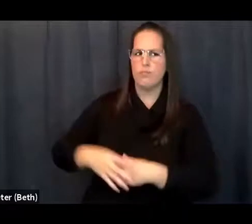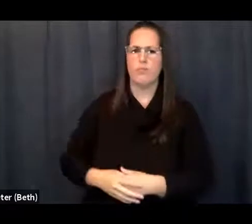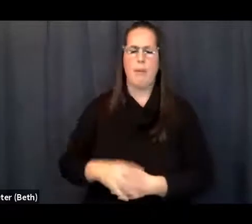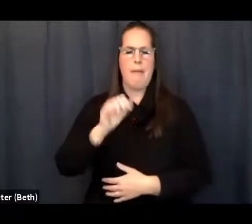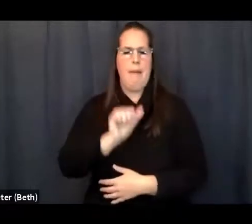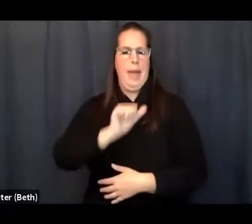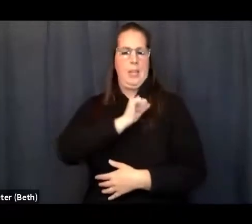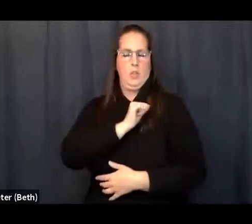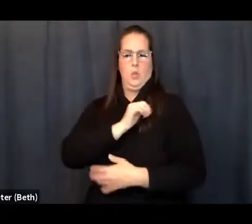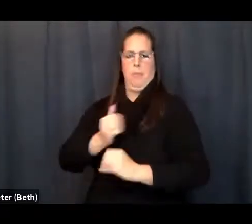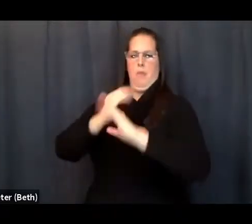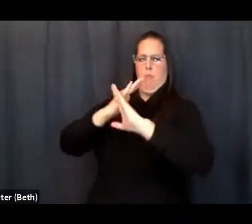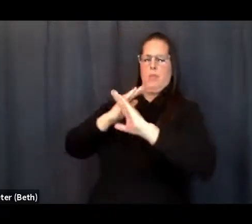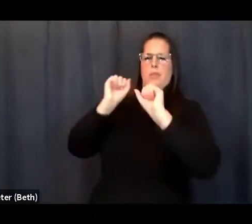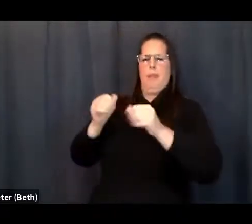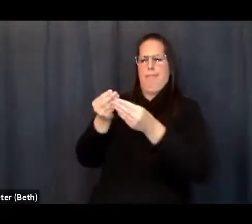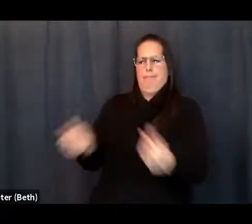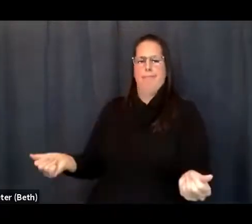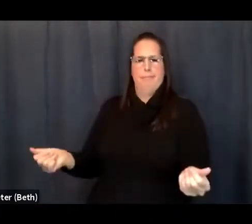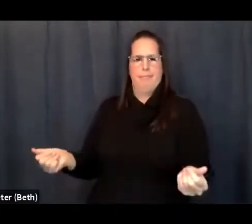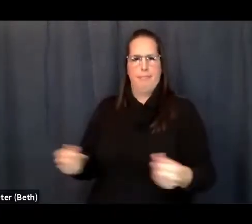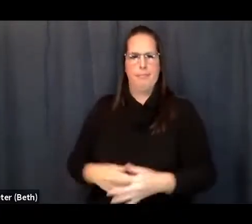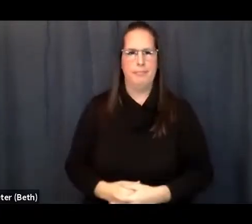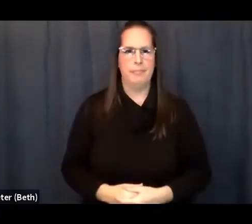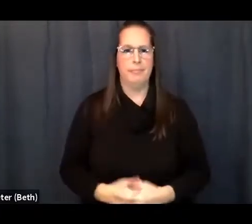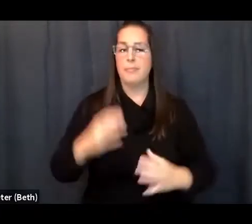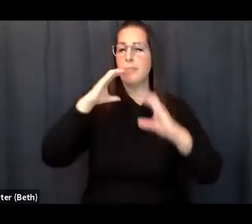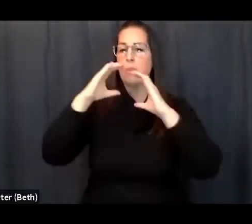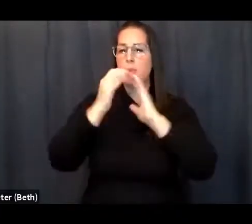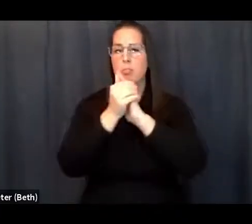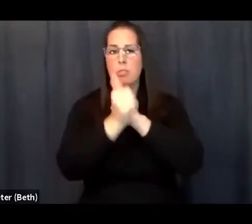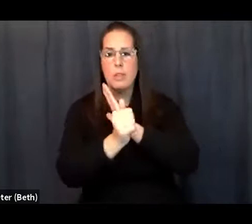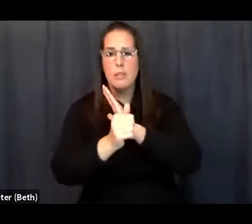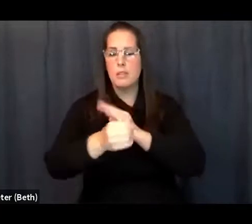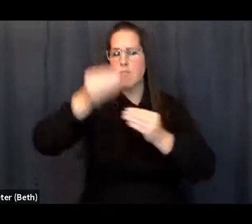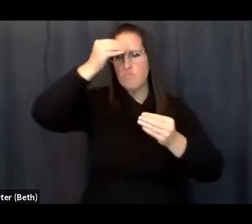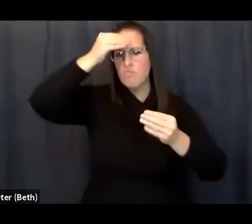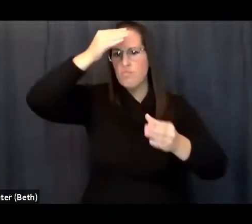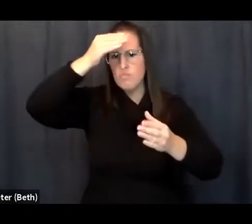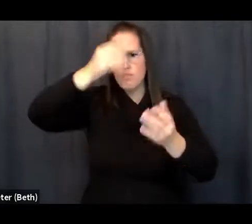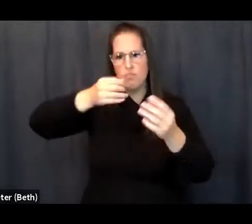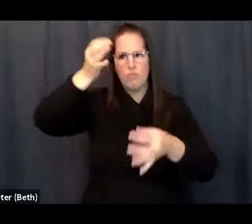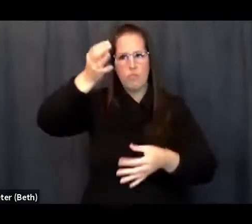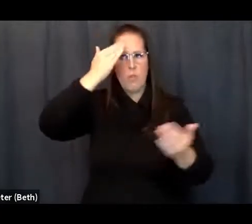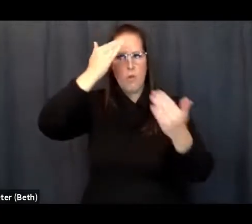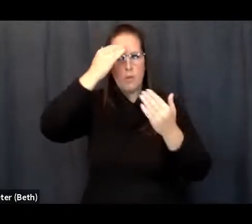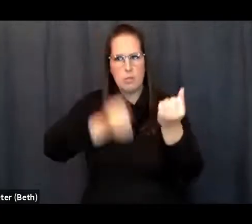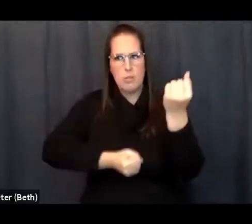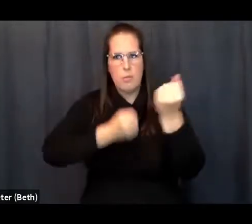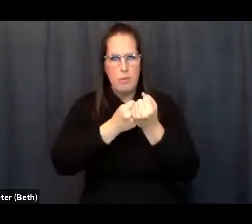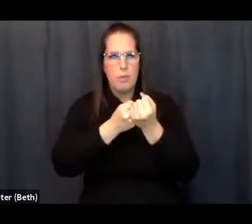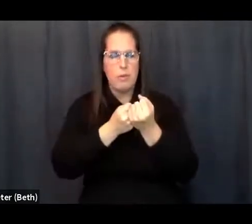attitudinal issues. Value communication skills and knowledgeable support for you provided for me